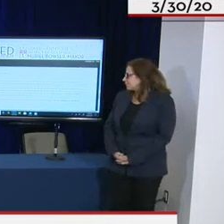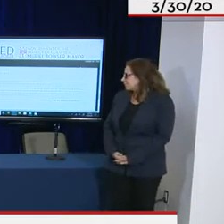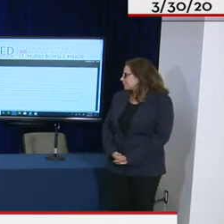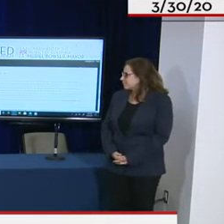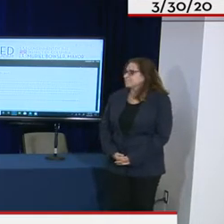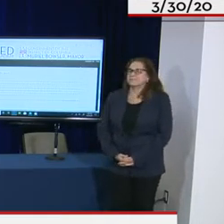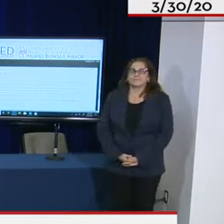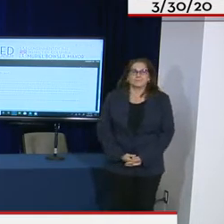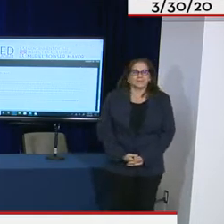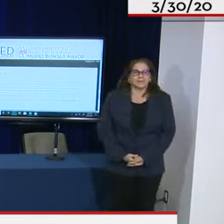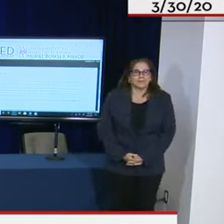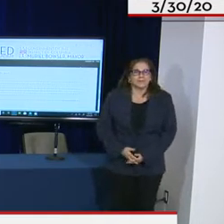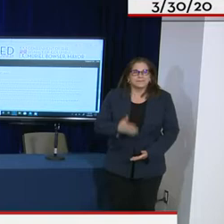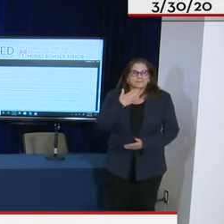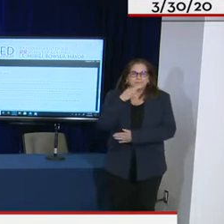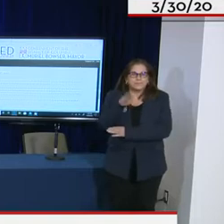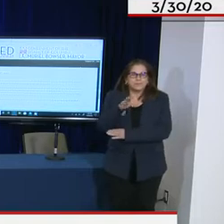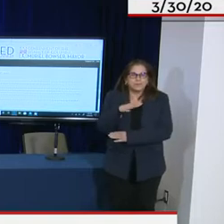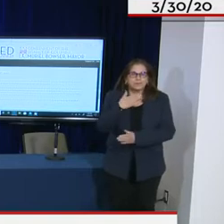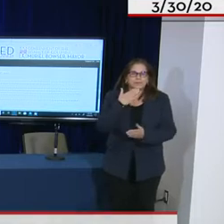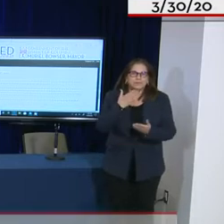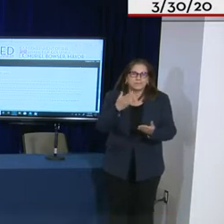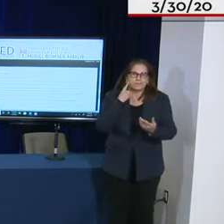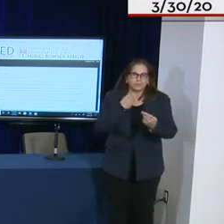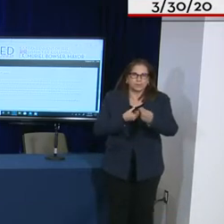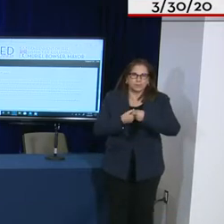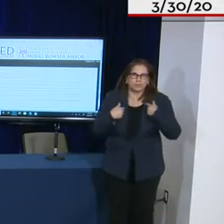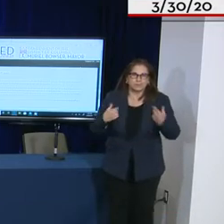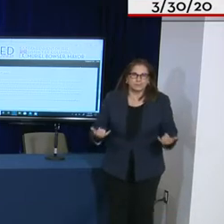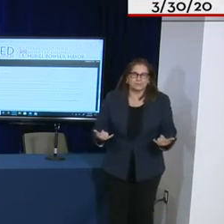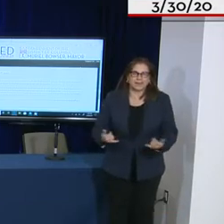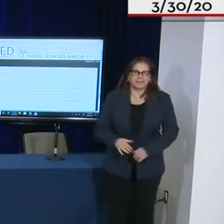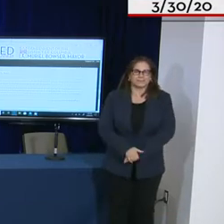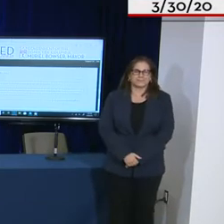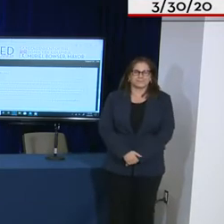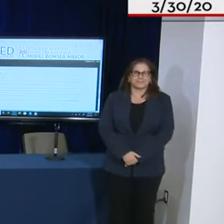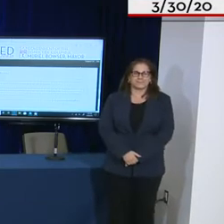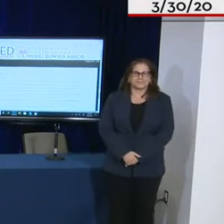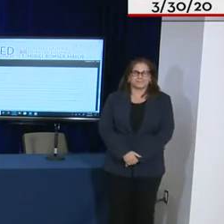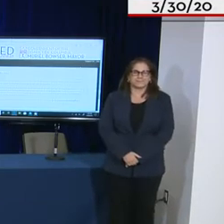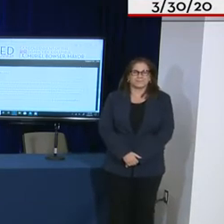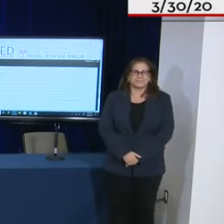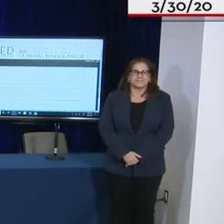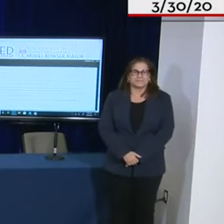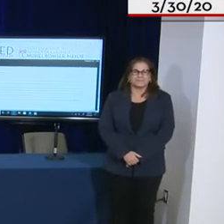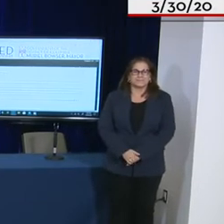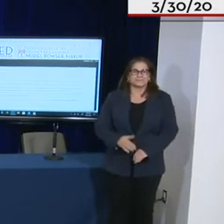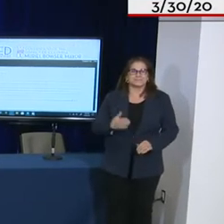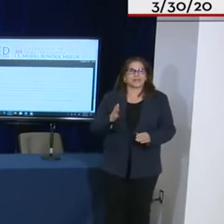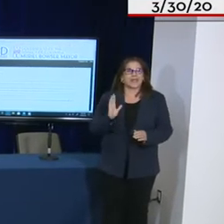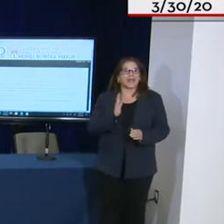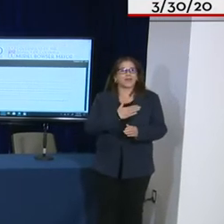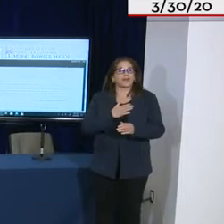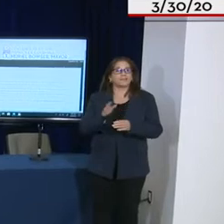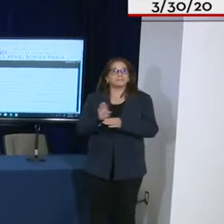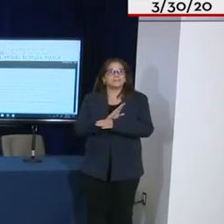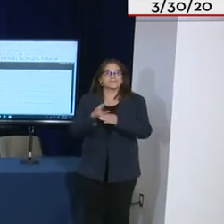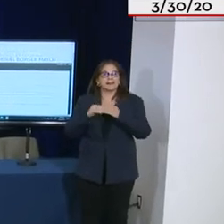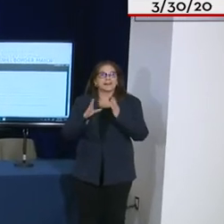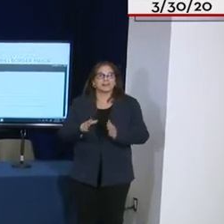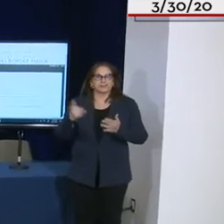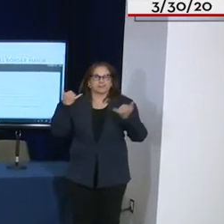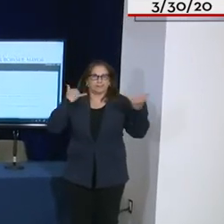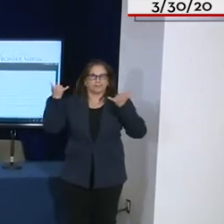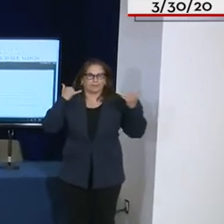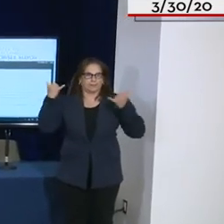Good afternoon, and thank you all for joining us today. This is our business leader call today, and we wanted to spend some